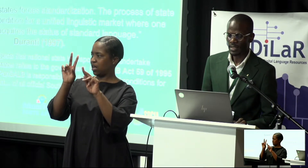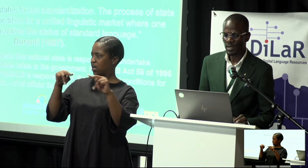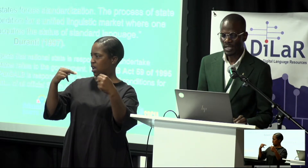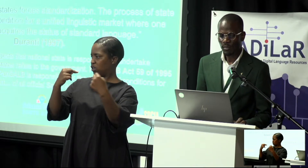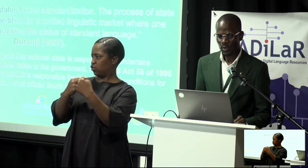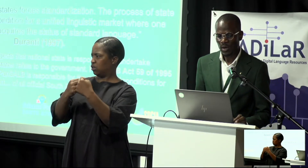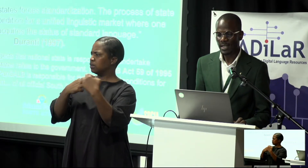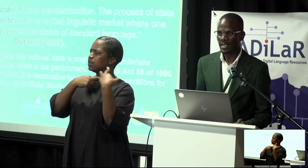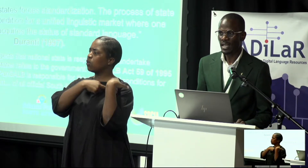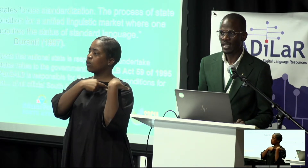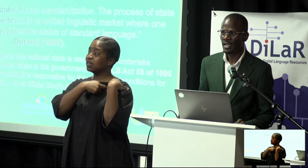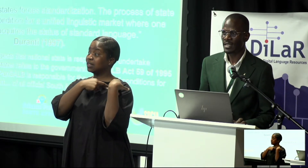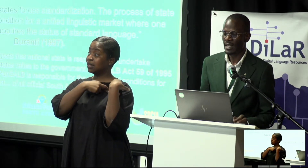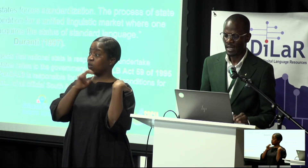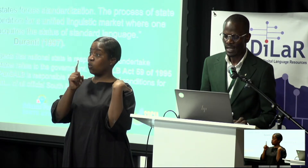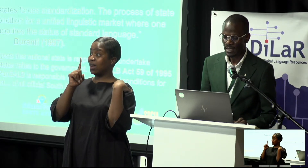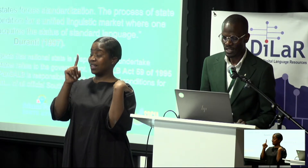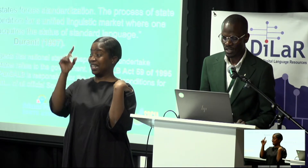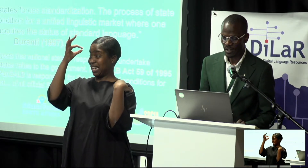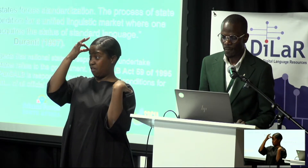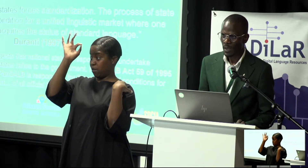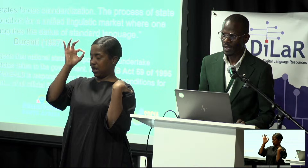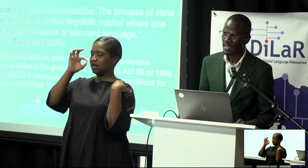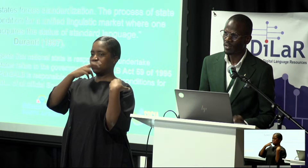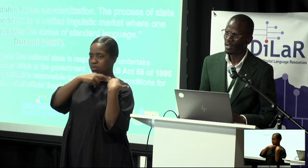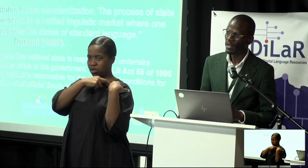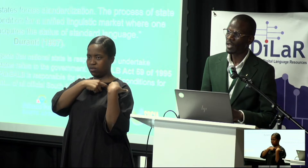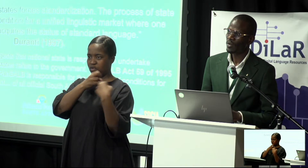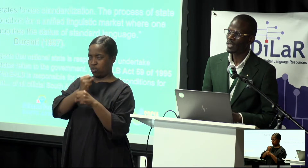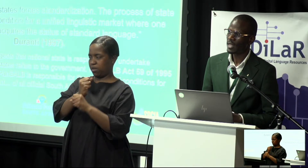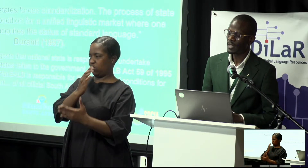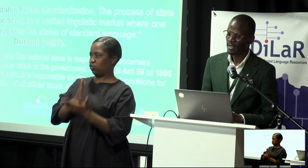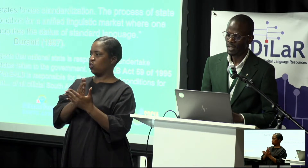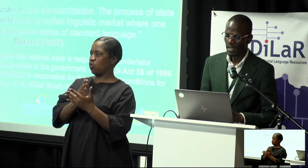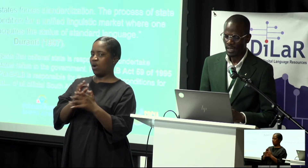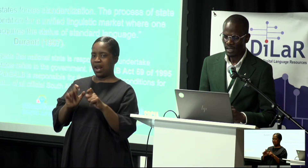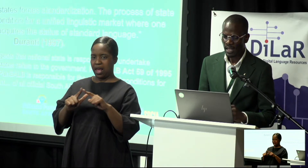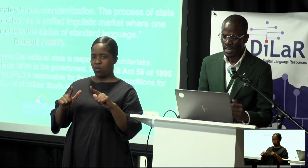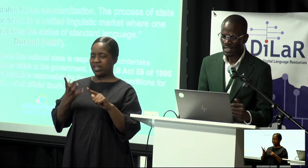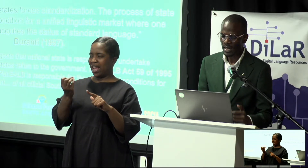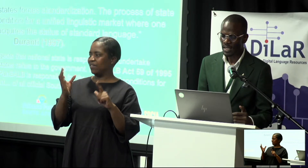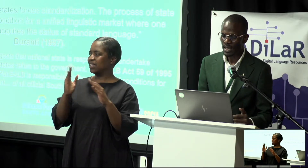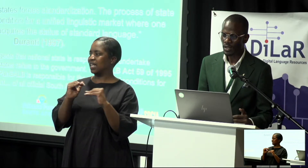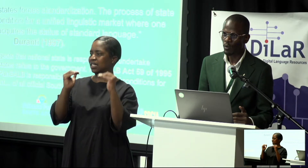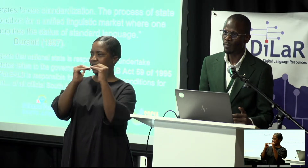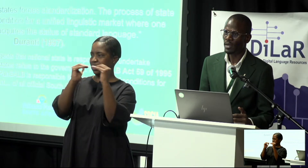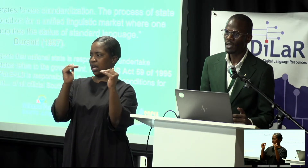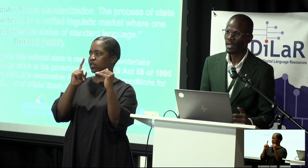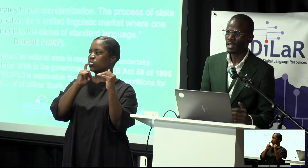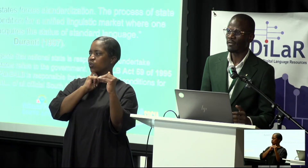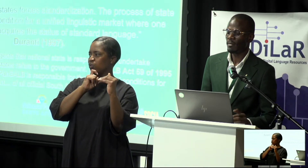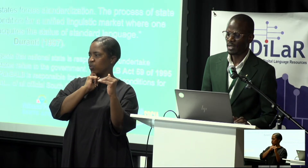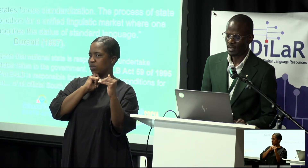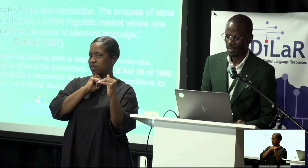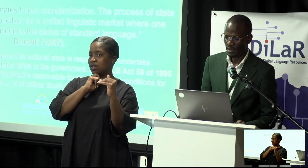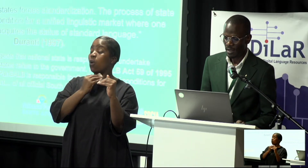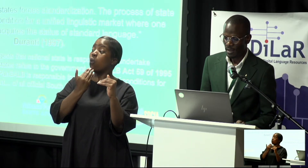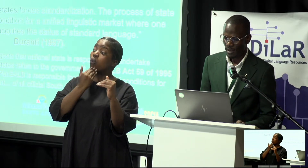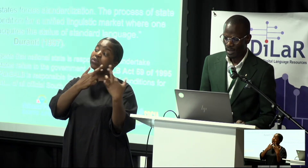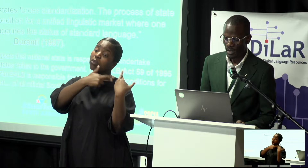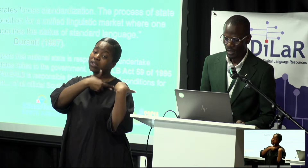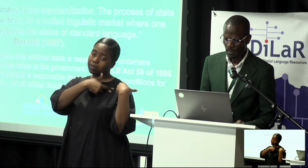is responsible to undertake standardization. In the South African context, the national state would be